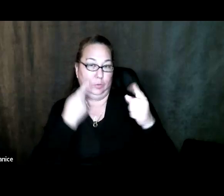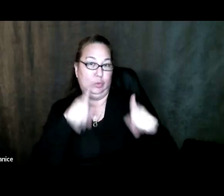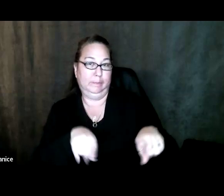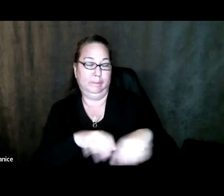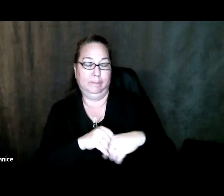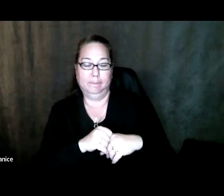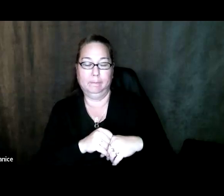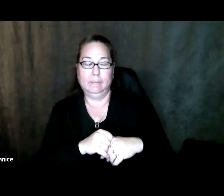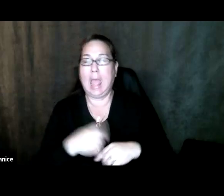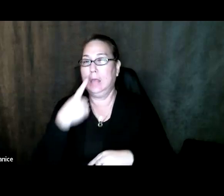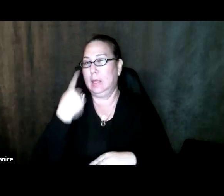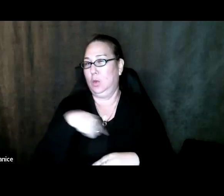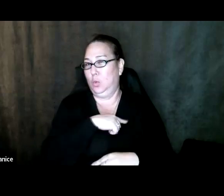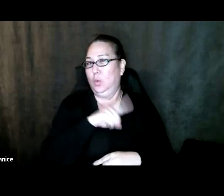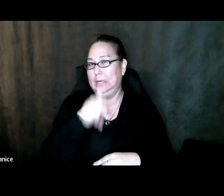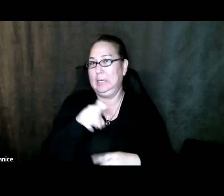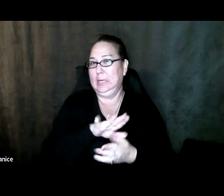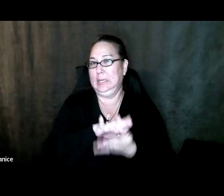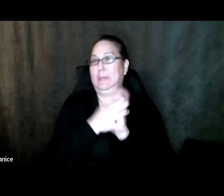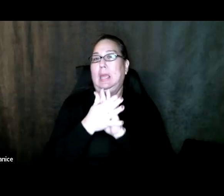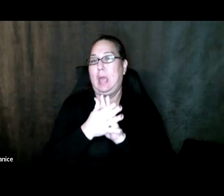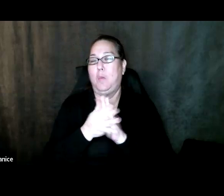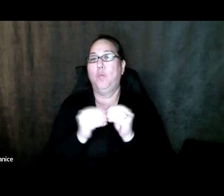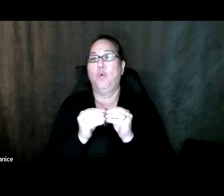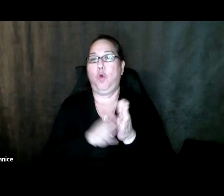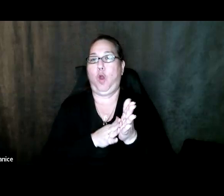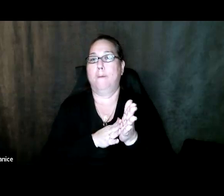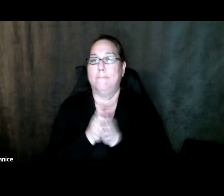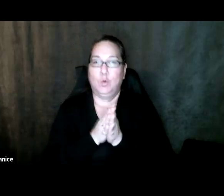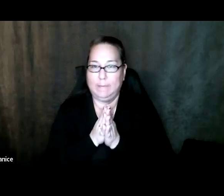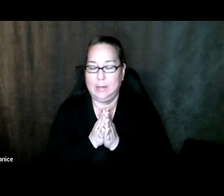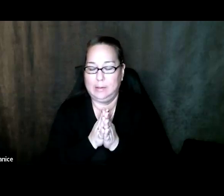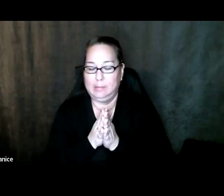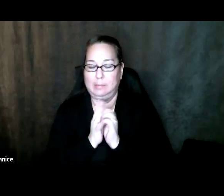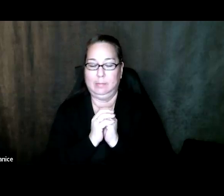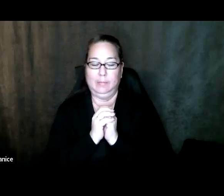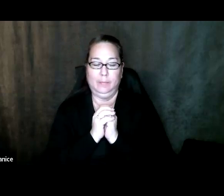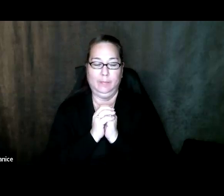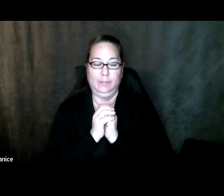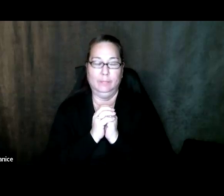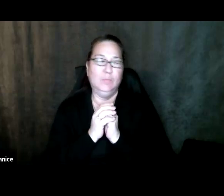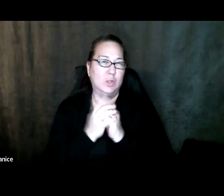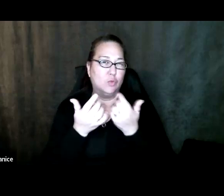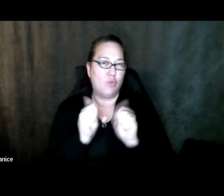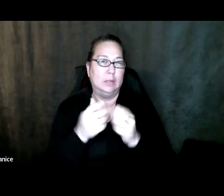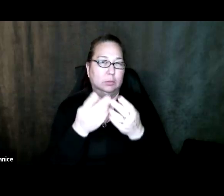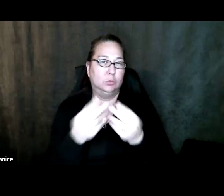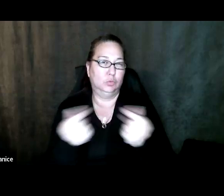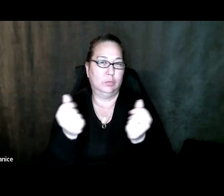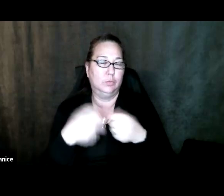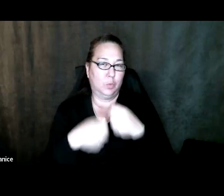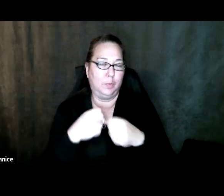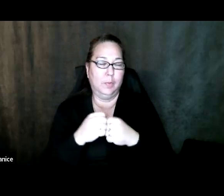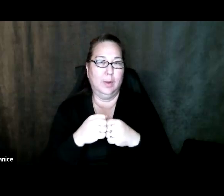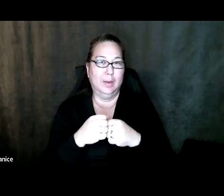be motivated to solve the problem more. And it could be depressing, but I think that's not the